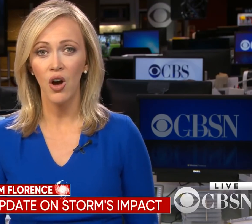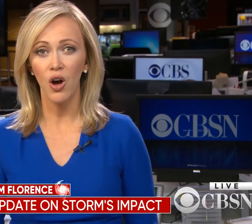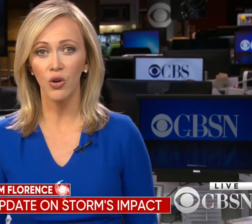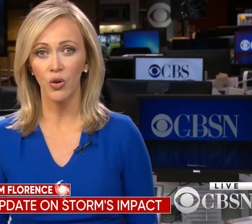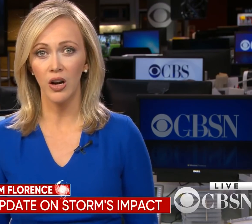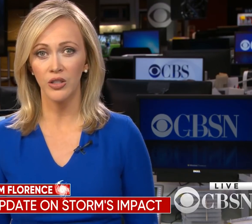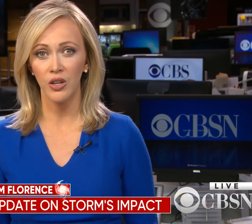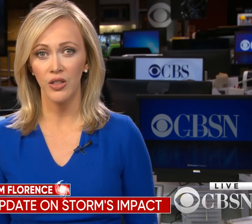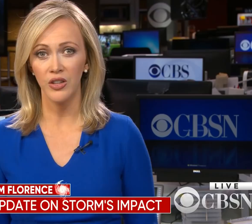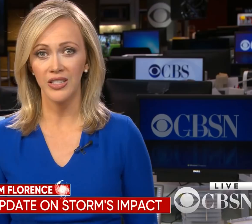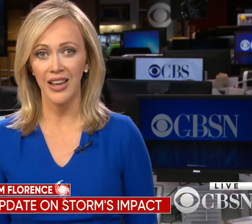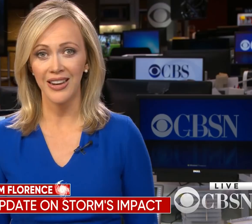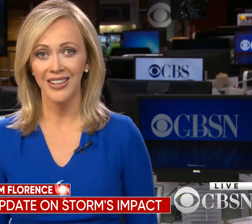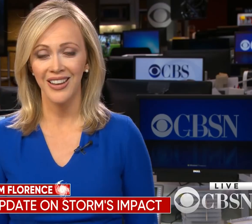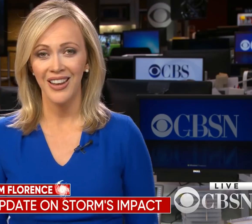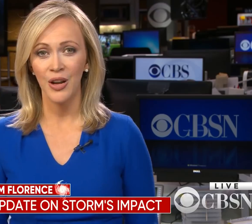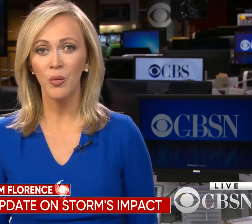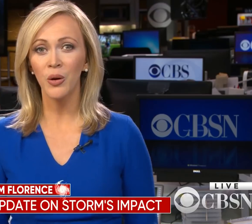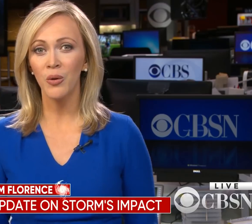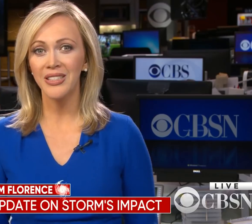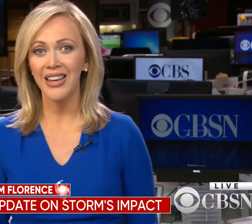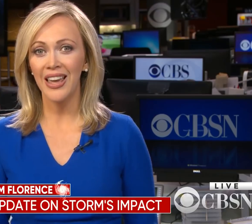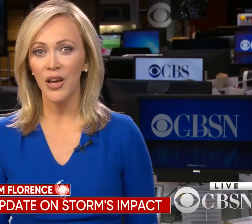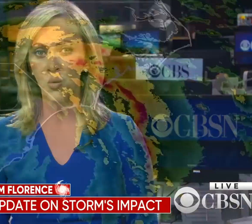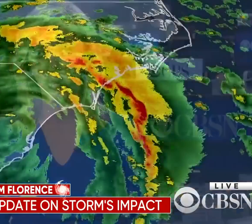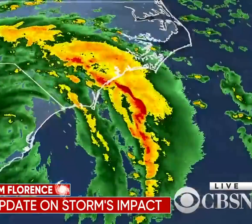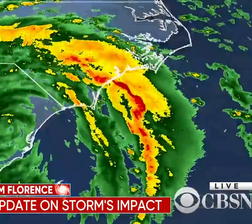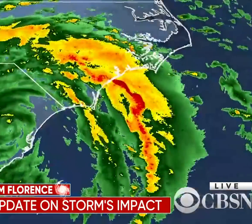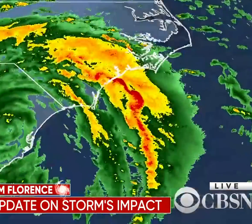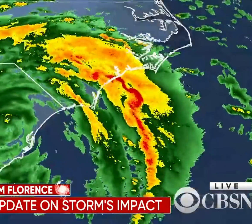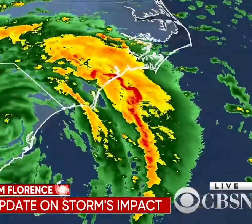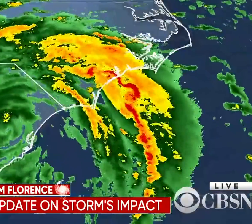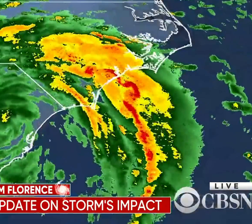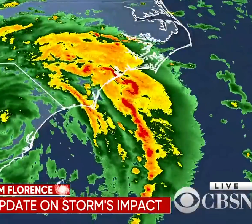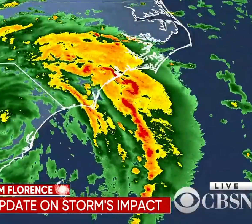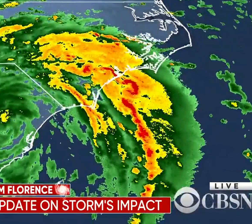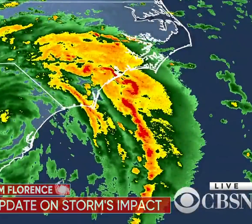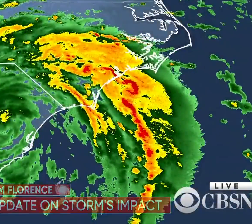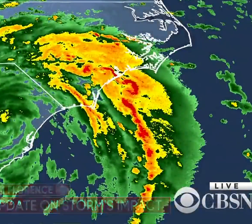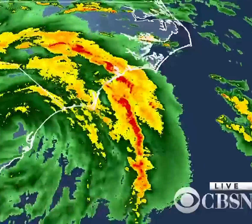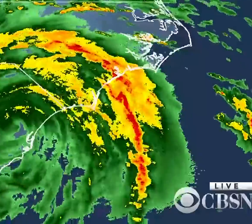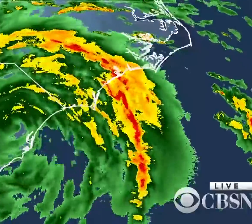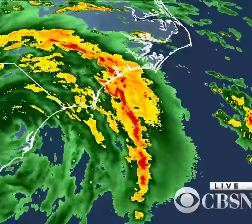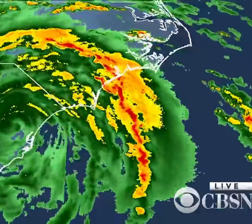days across the state. Now, we're going to take a quick break and return with